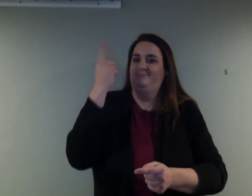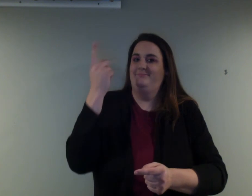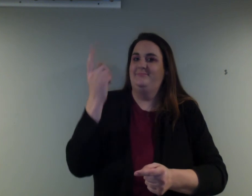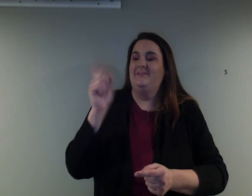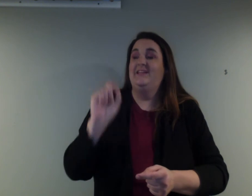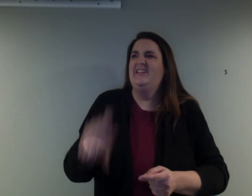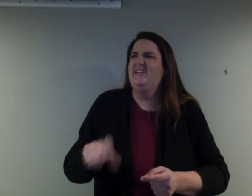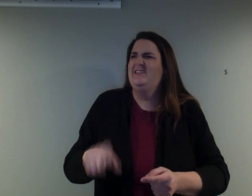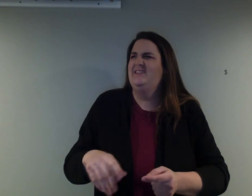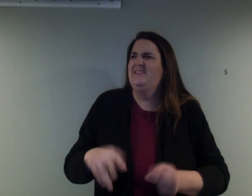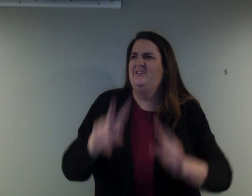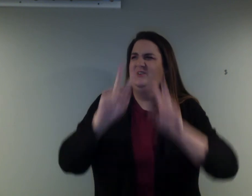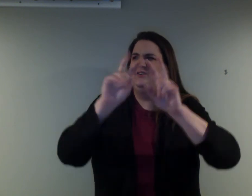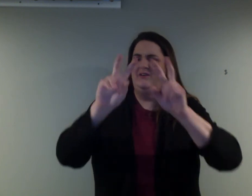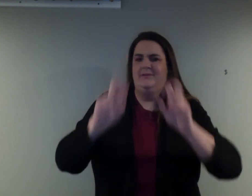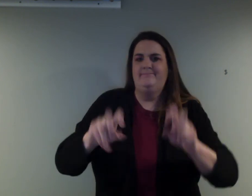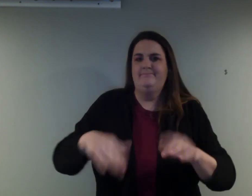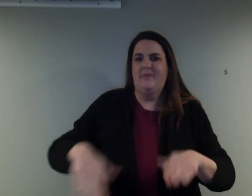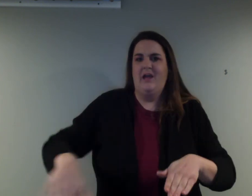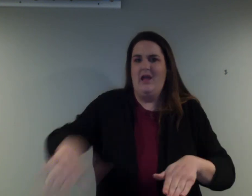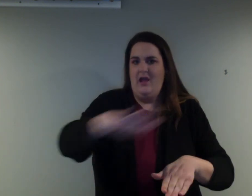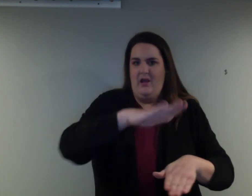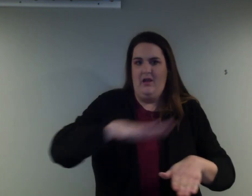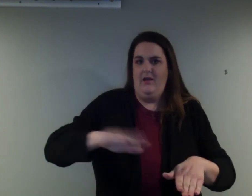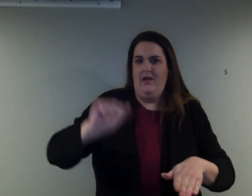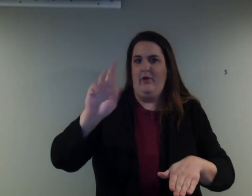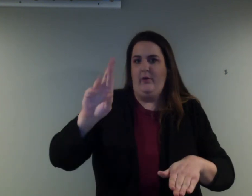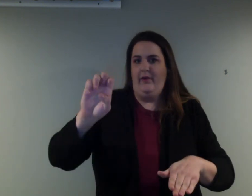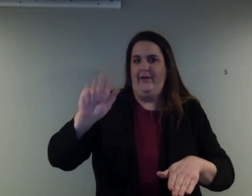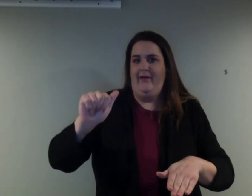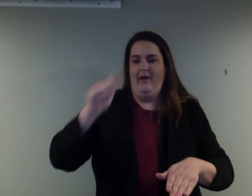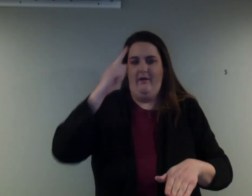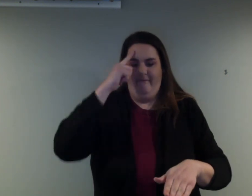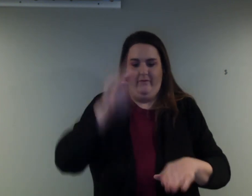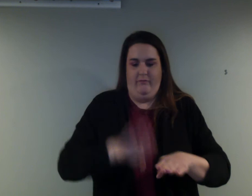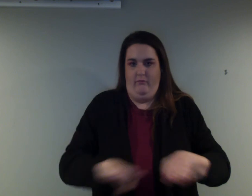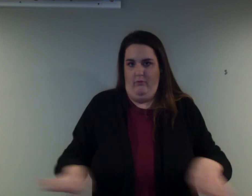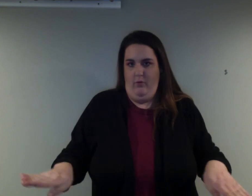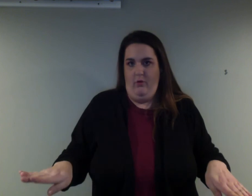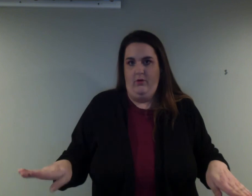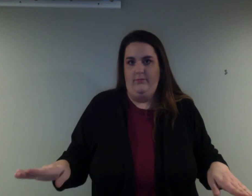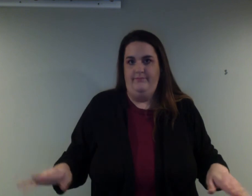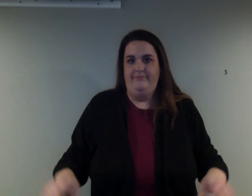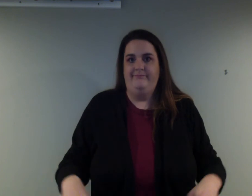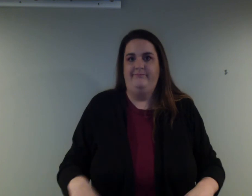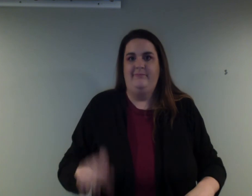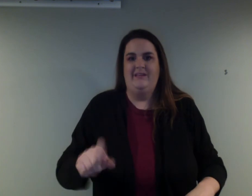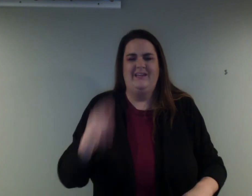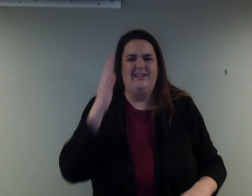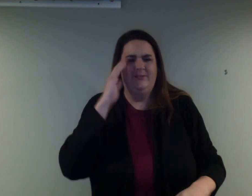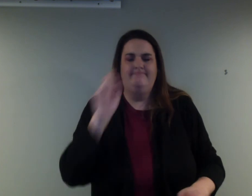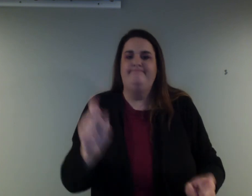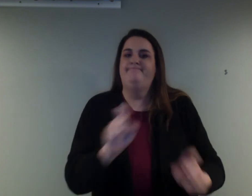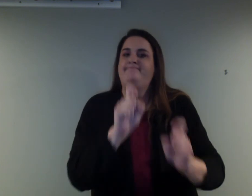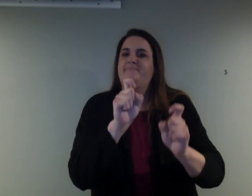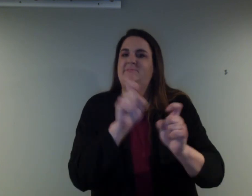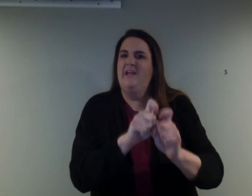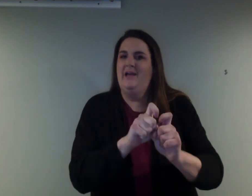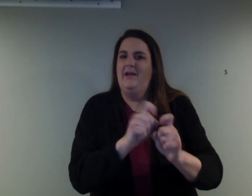figure out the area of the floor, so we know exactly how much cement to buy. Who can tell